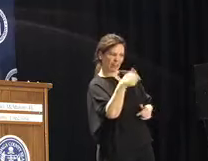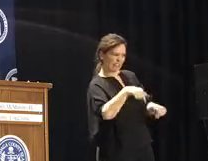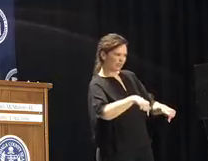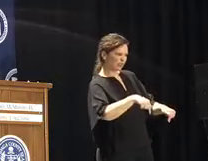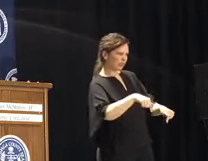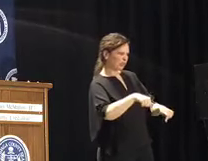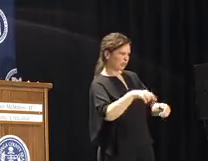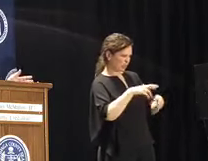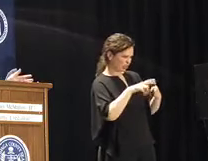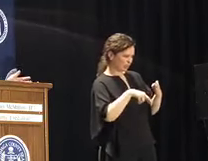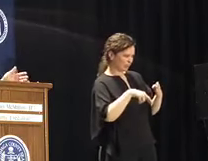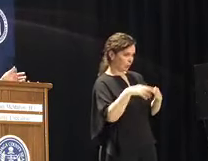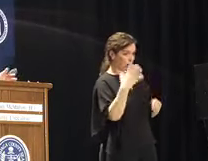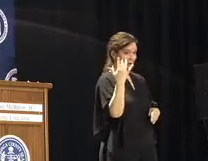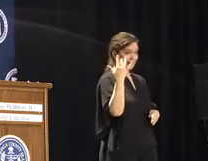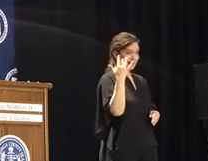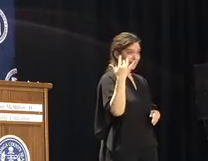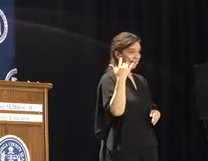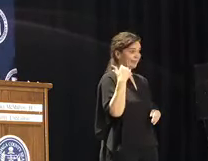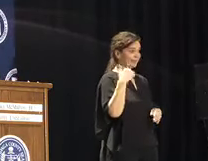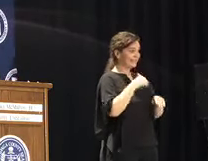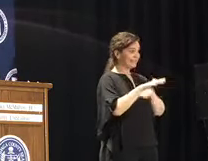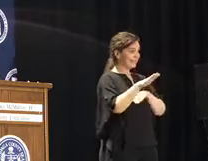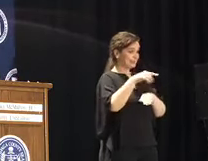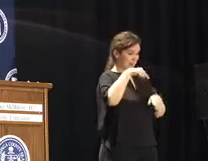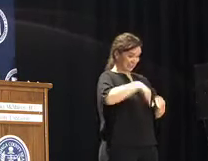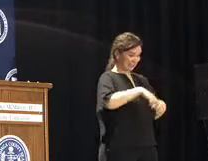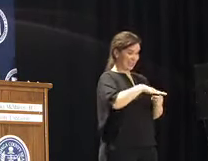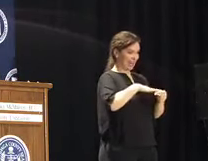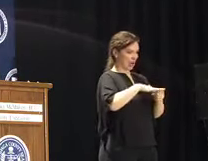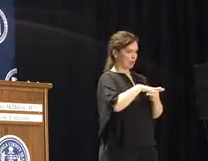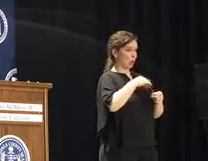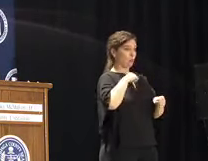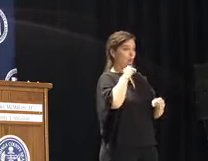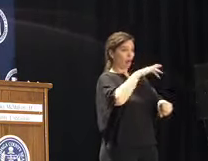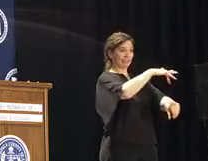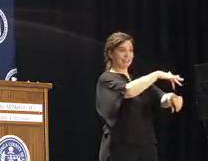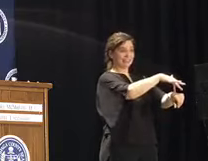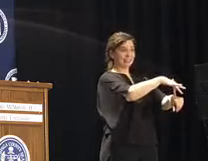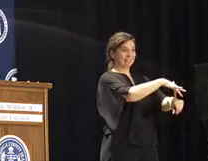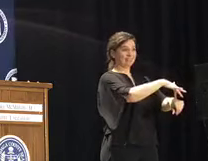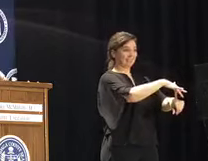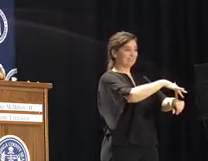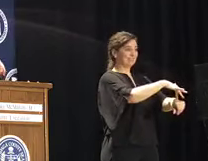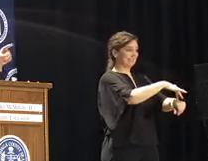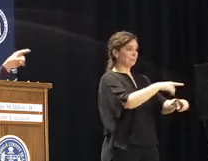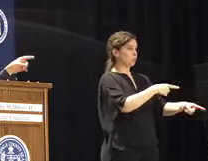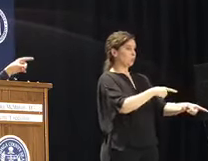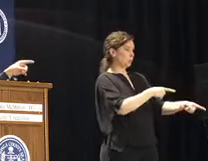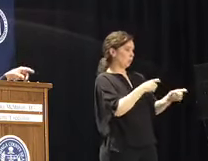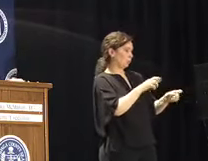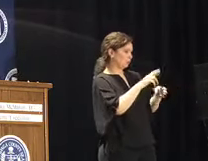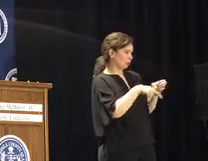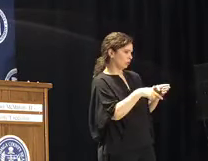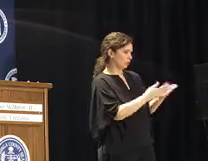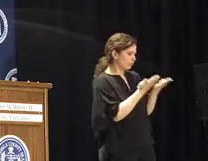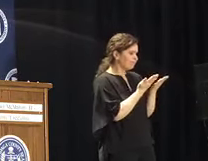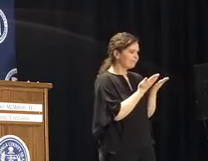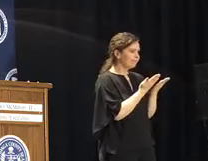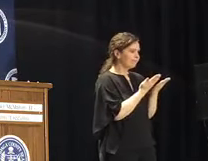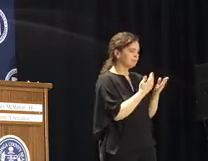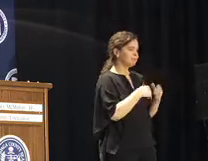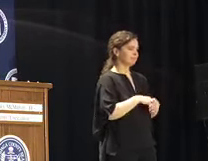in Long Island. So I've been saying we need to be treated from a funding standpoint like a community over $1 million. And if we were in this